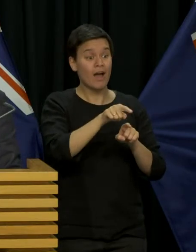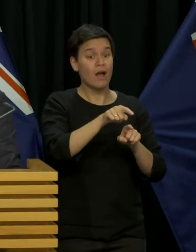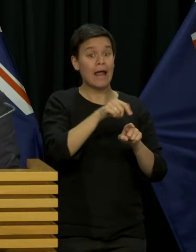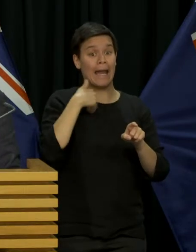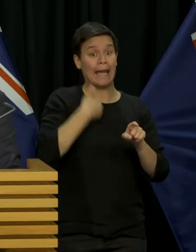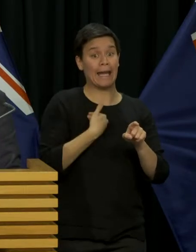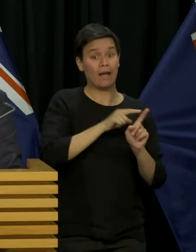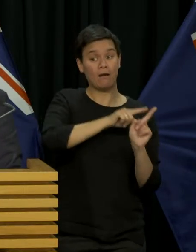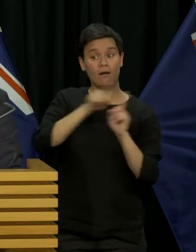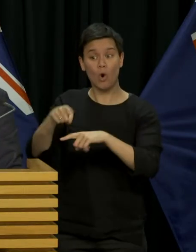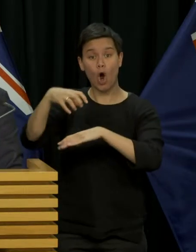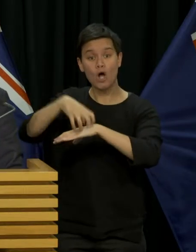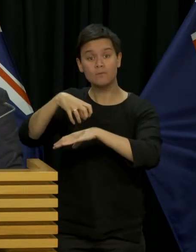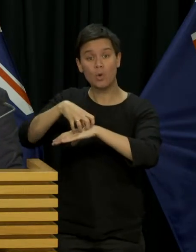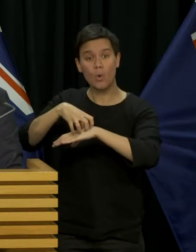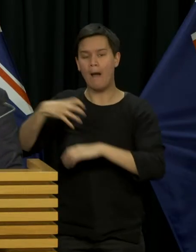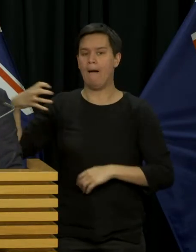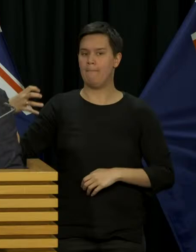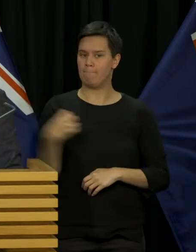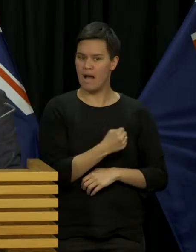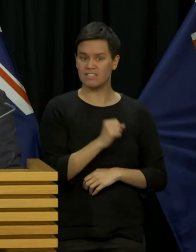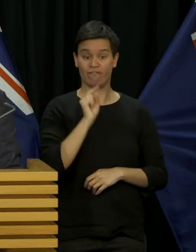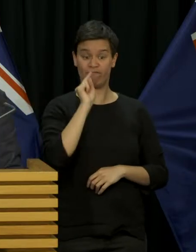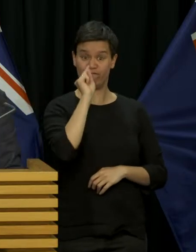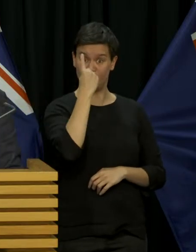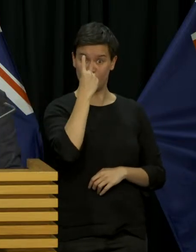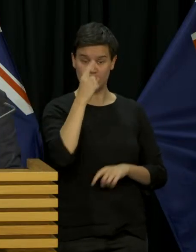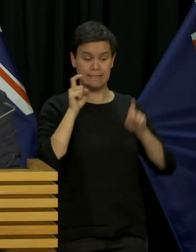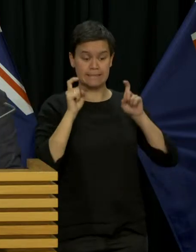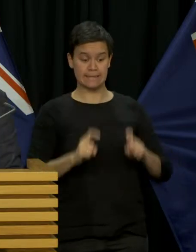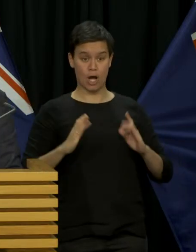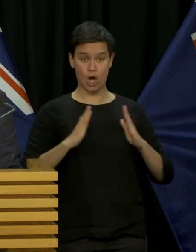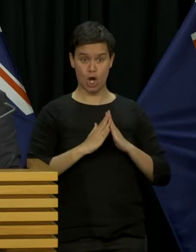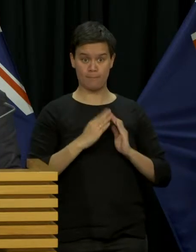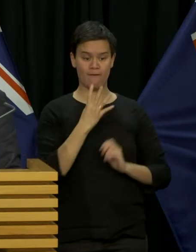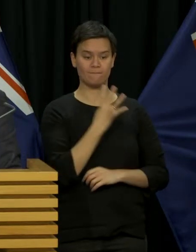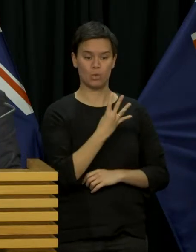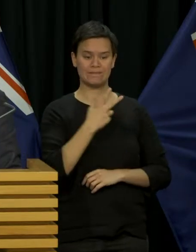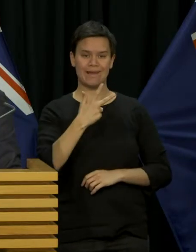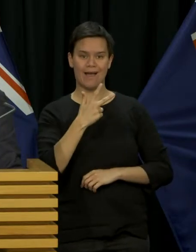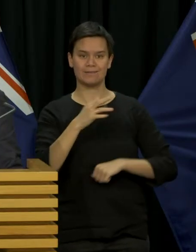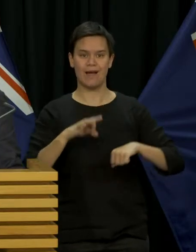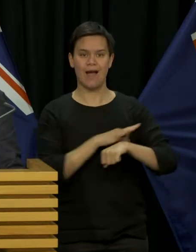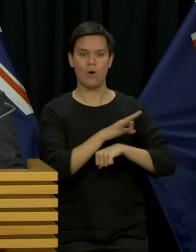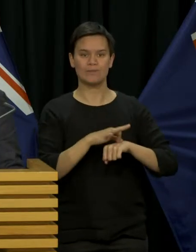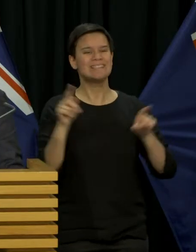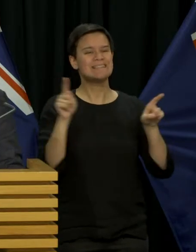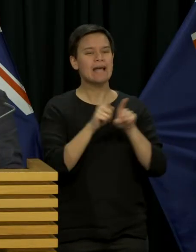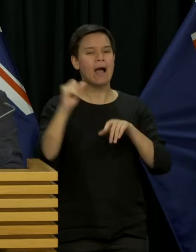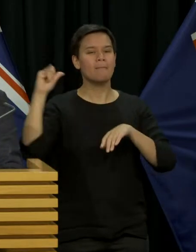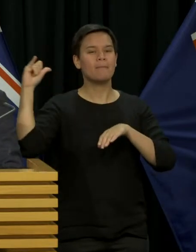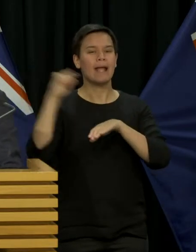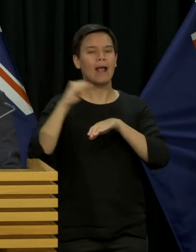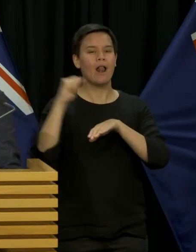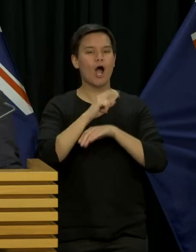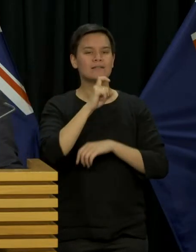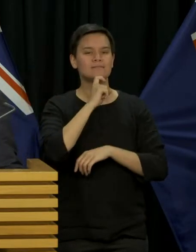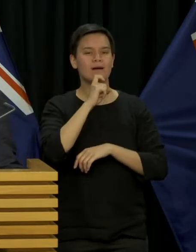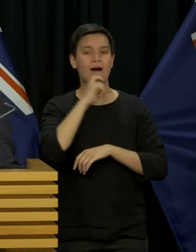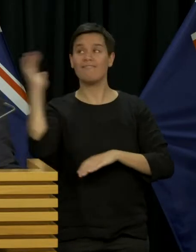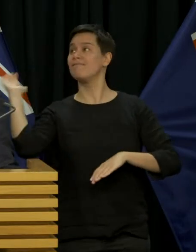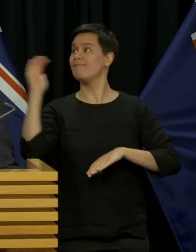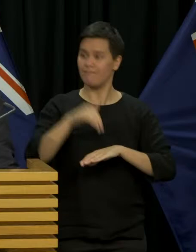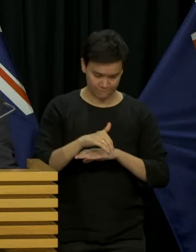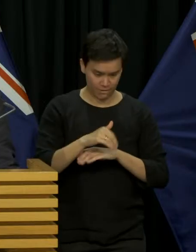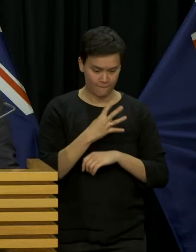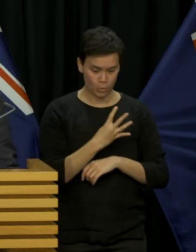similar to the one air crew returning from overseas follow, when they're stood down for 48 hours and must return a